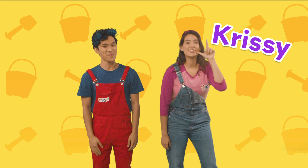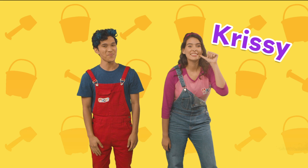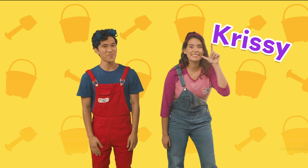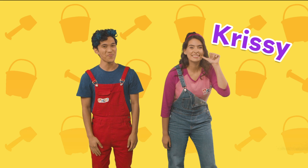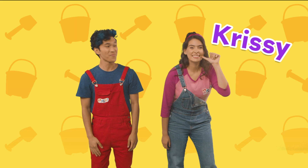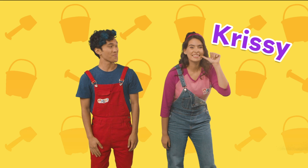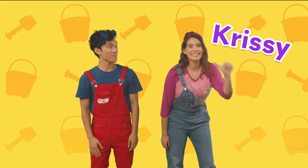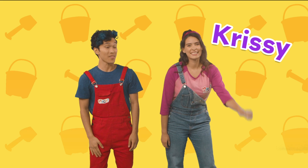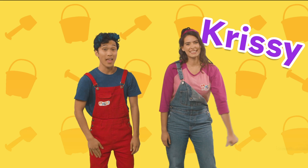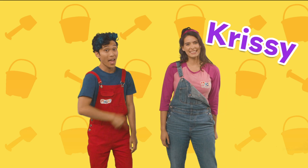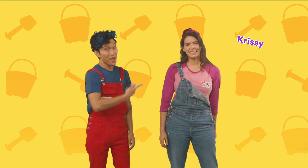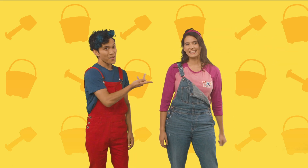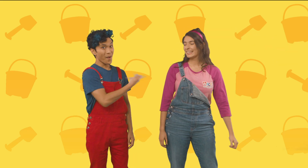Chrissy. And we